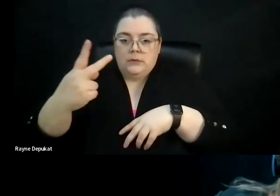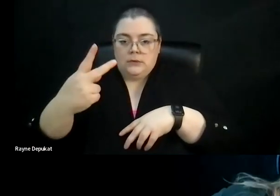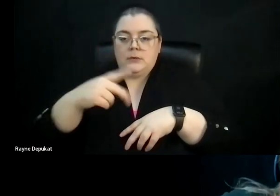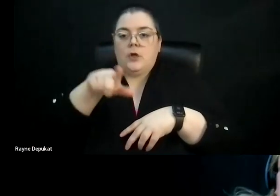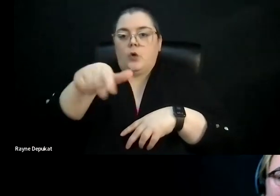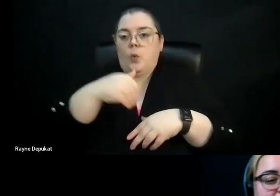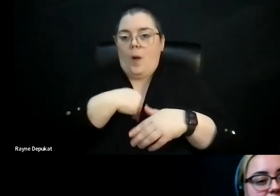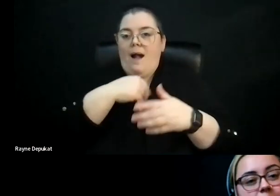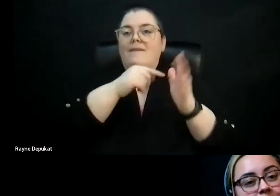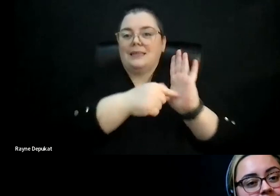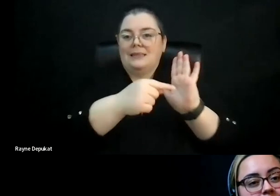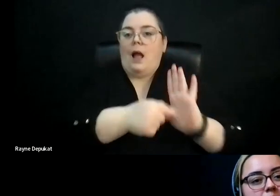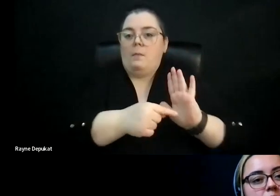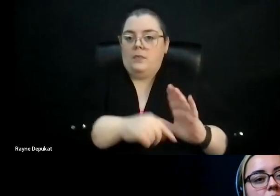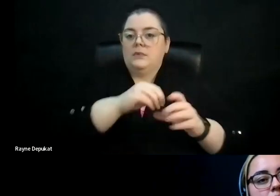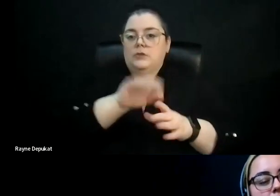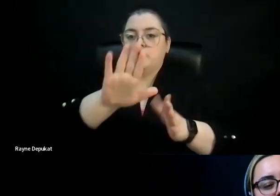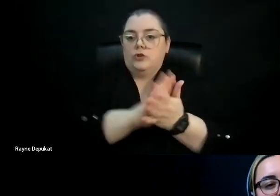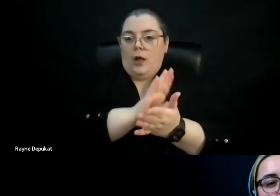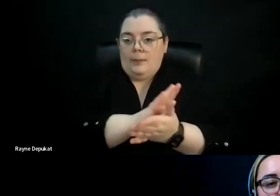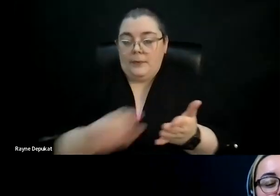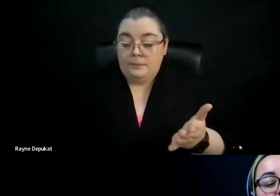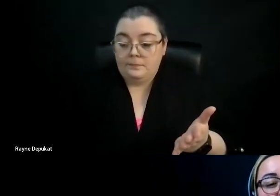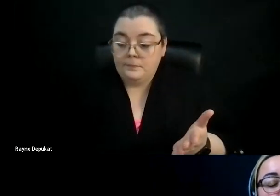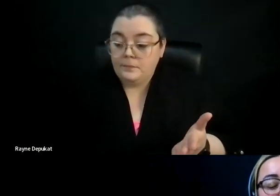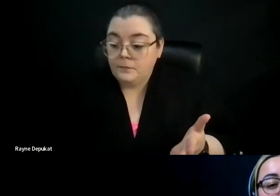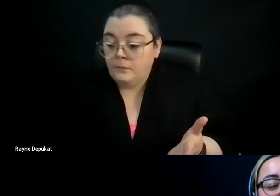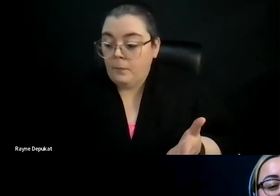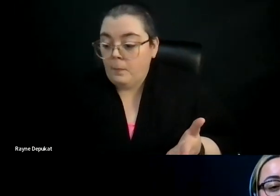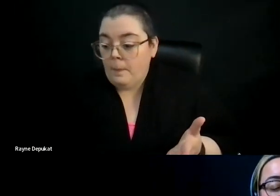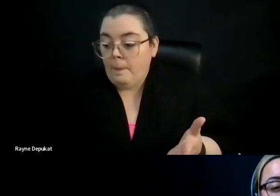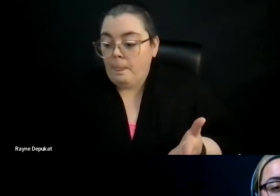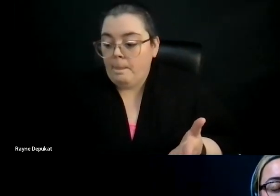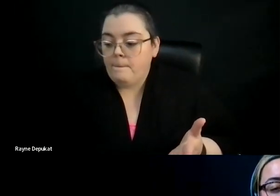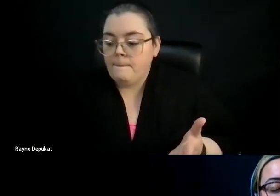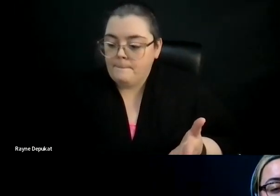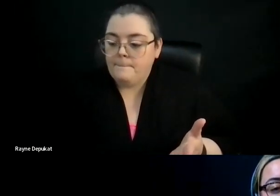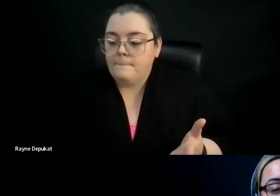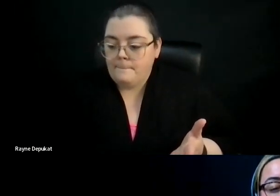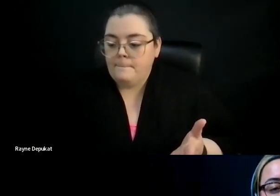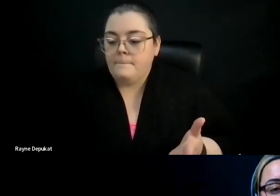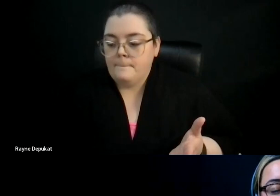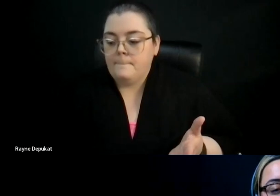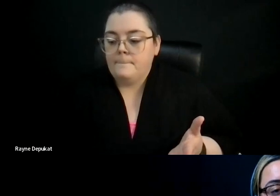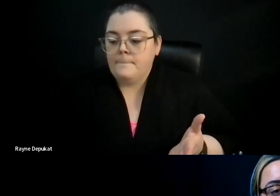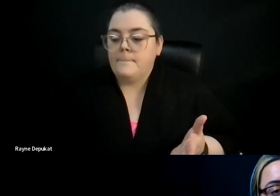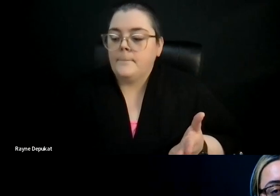two themes there that I see. And we have examples of those in the work group sheet that we just shared.